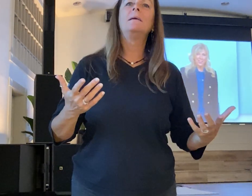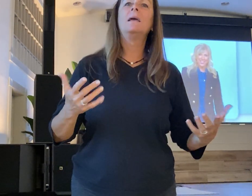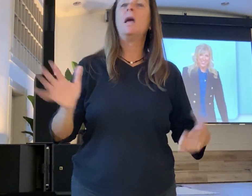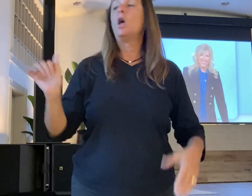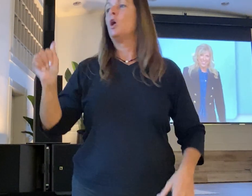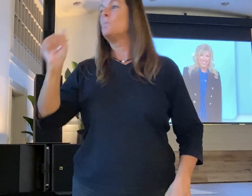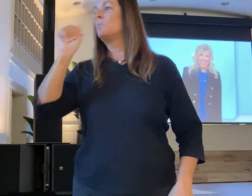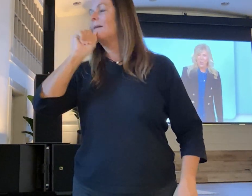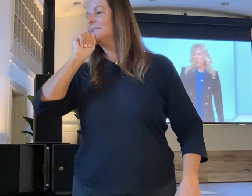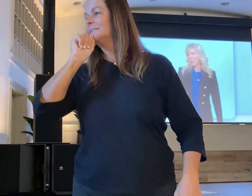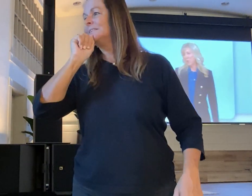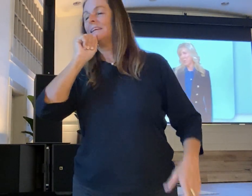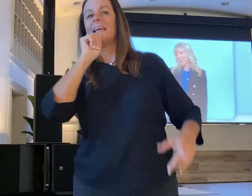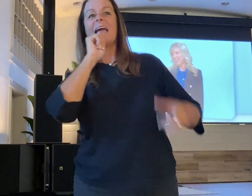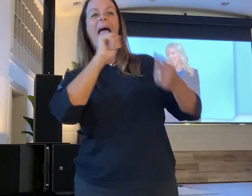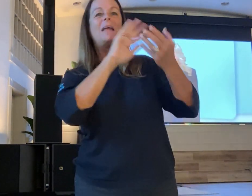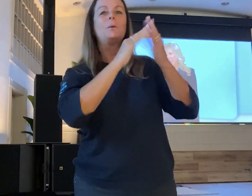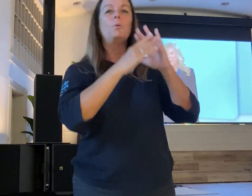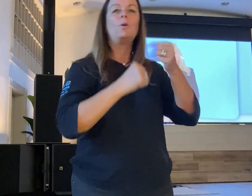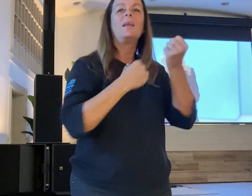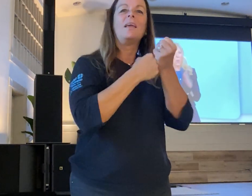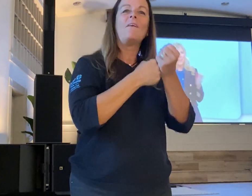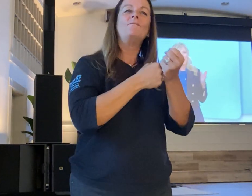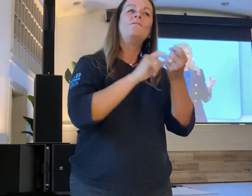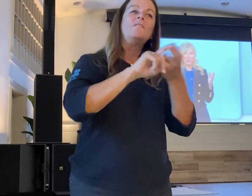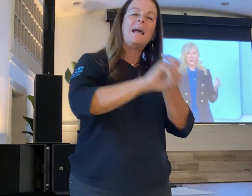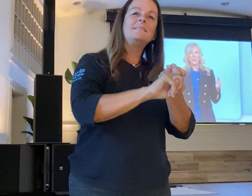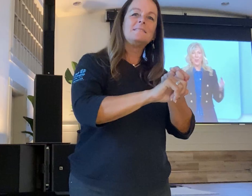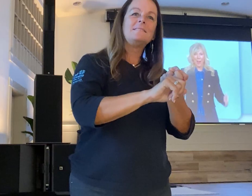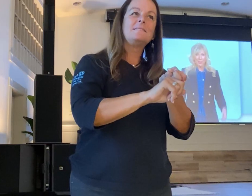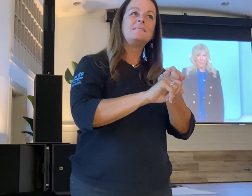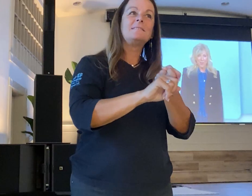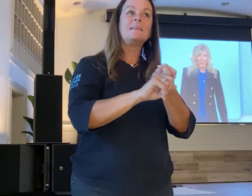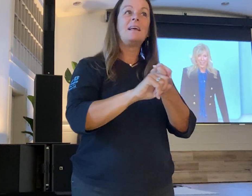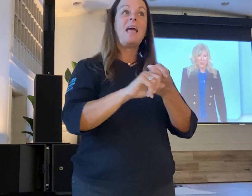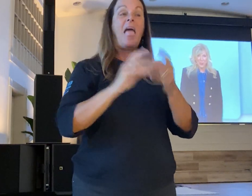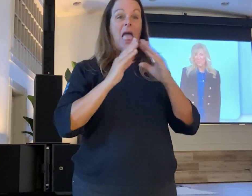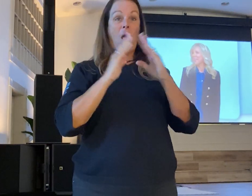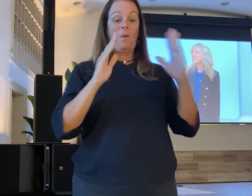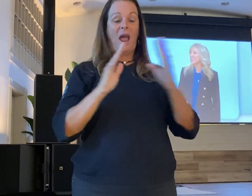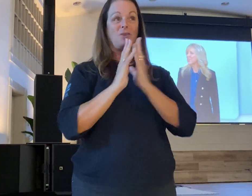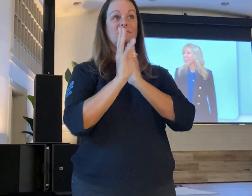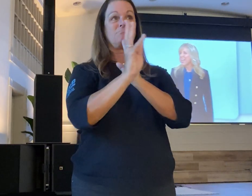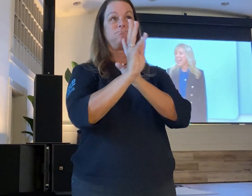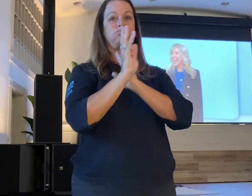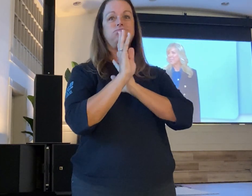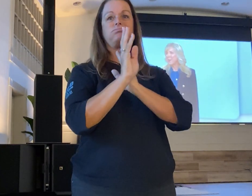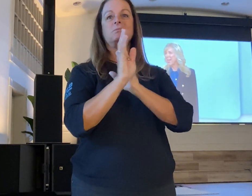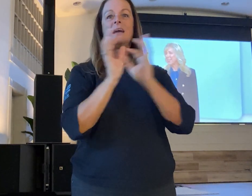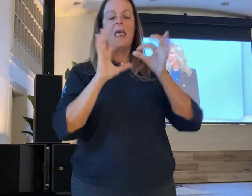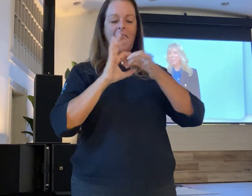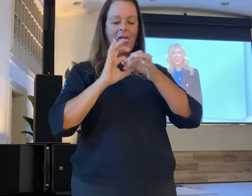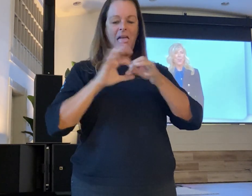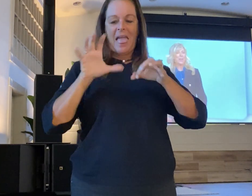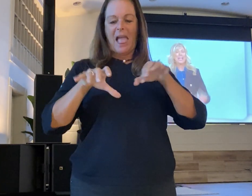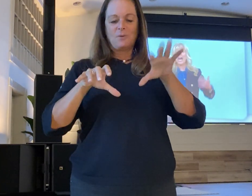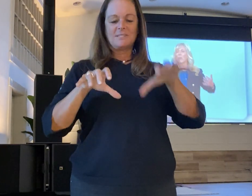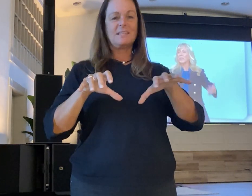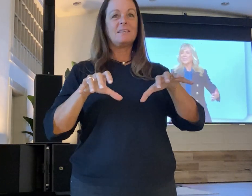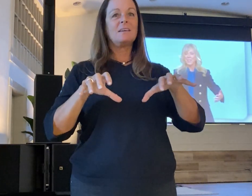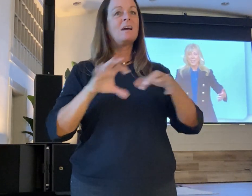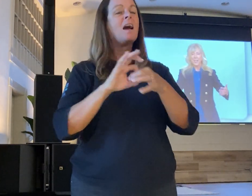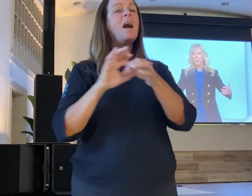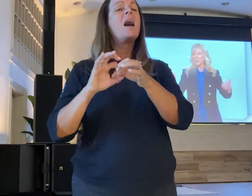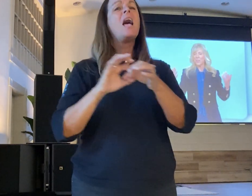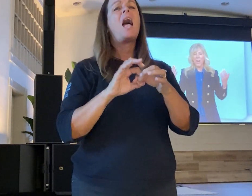prioritize privacy over community. Because the white fence between our house over the last 25 years has been, there